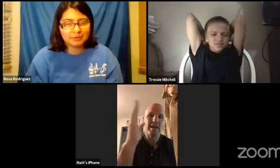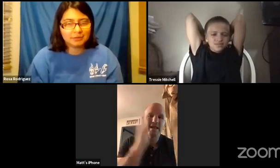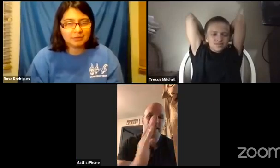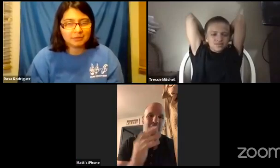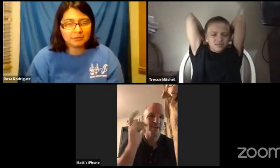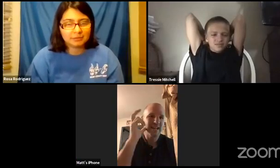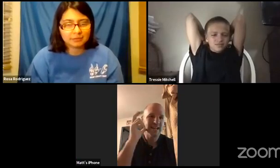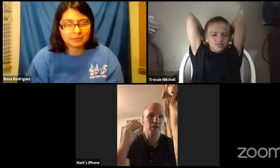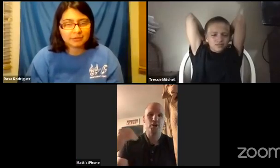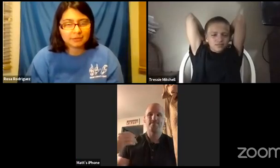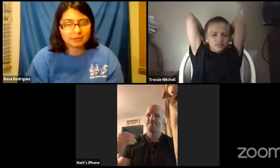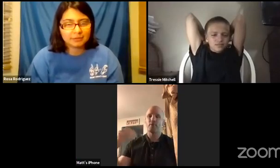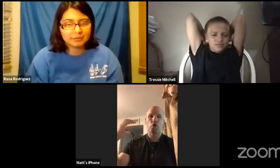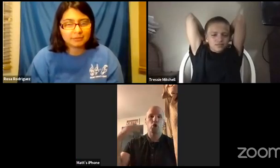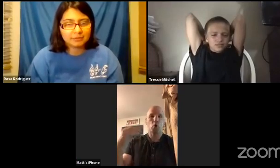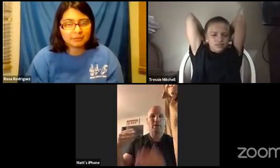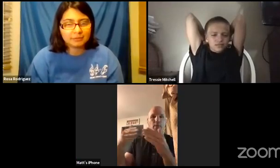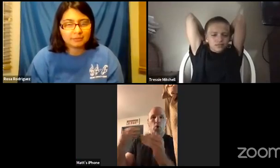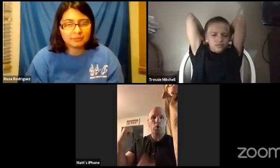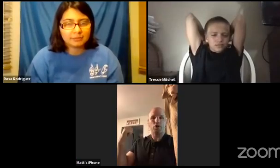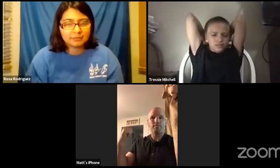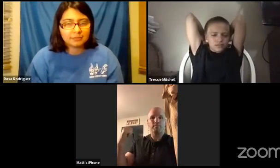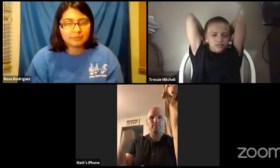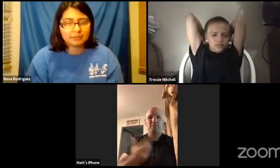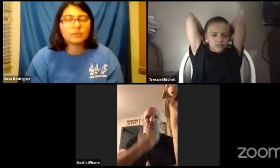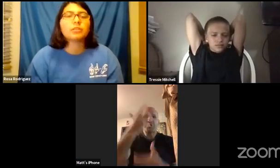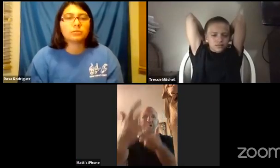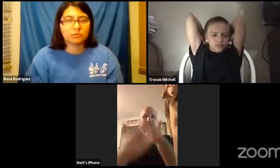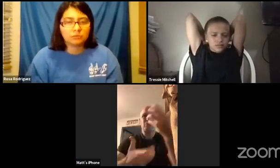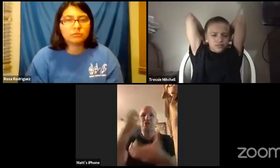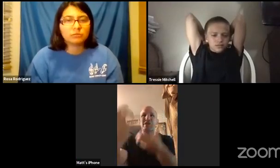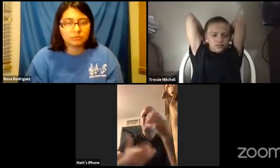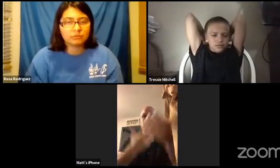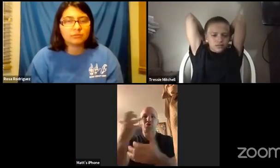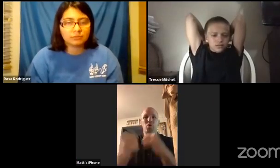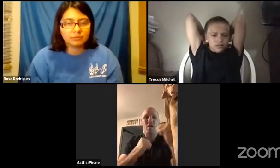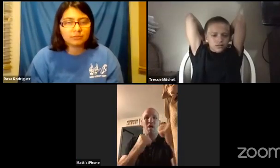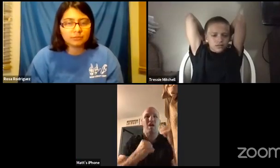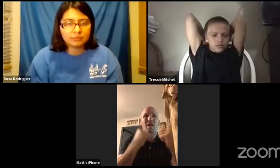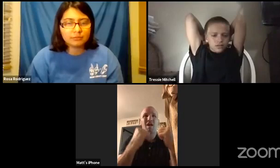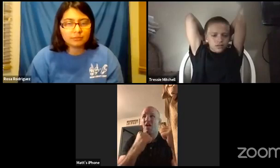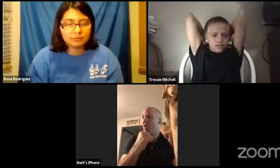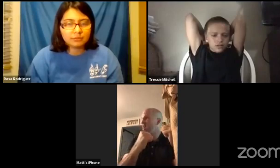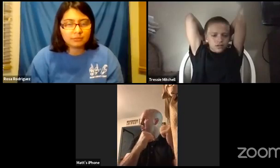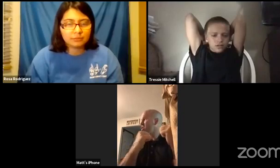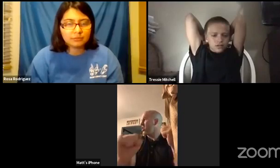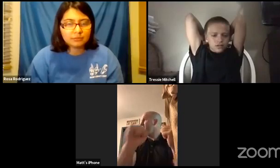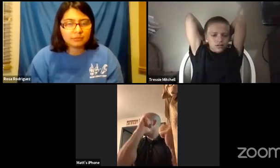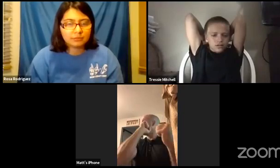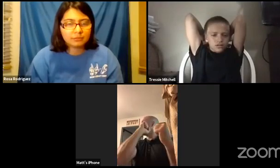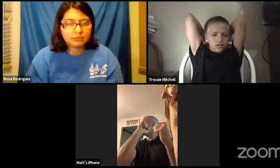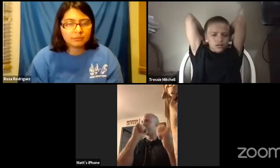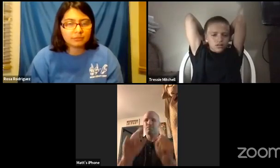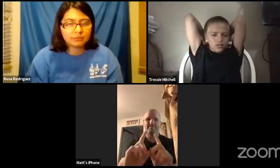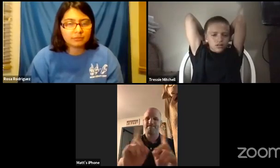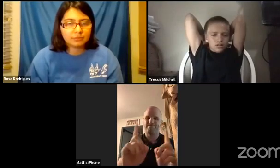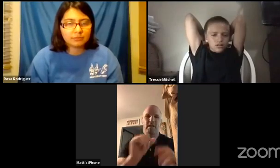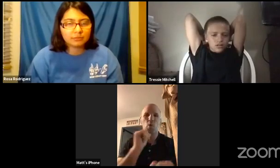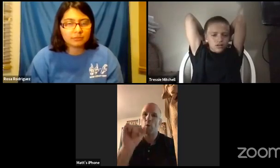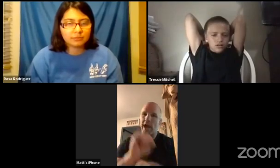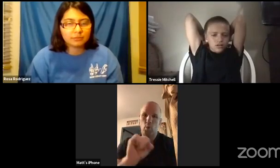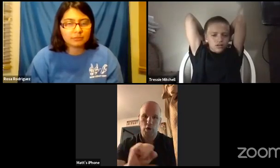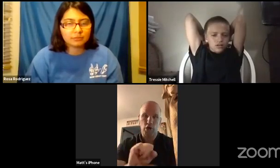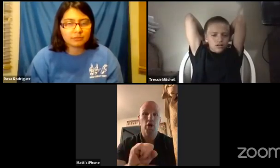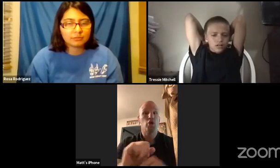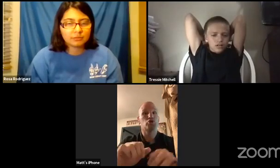When you first go in, when you enter into the arena before you hop onto the octagon, I